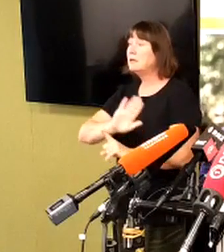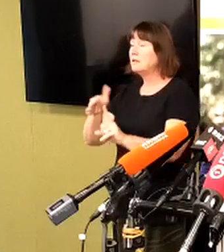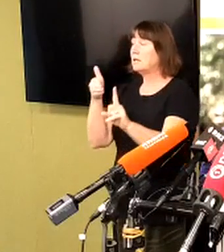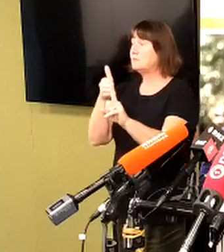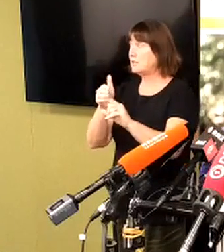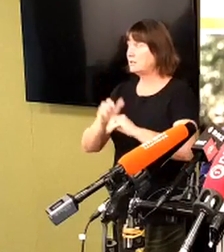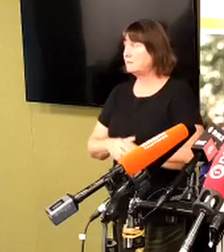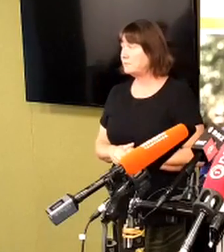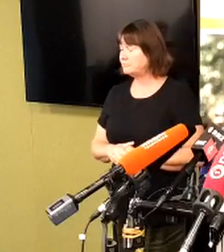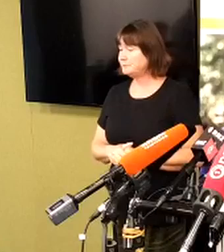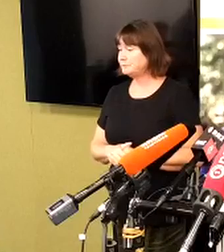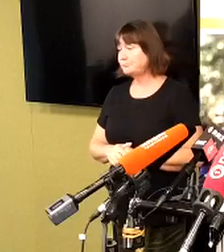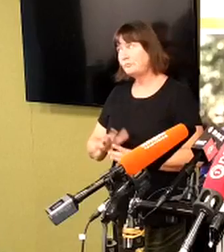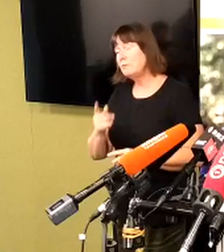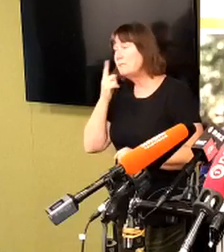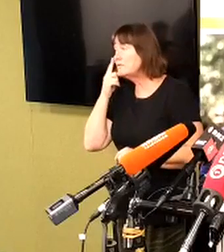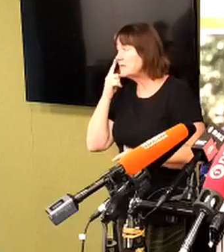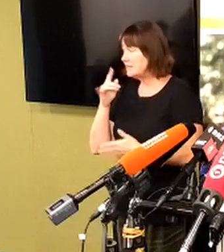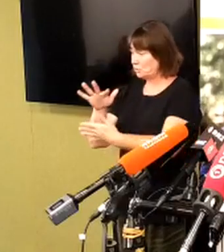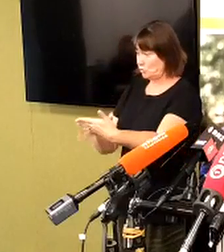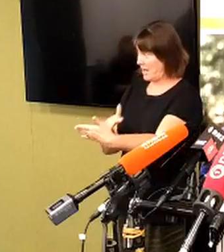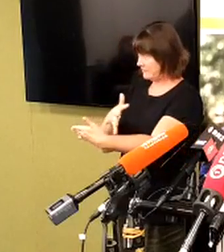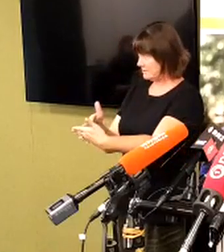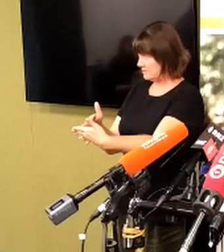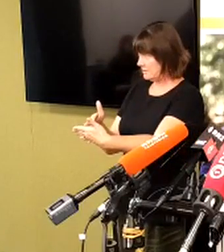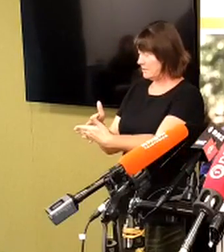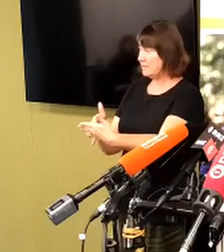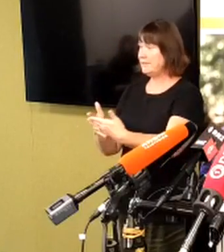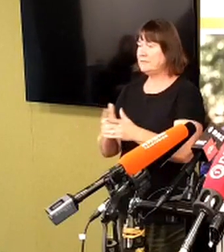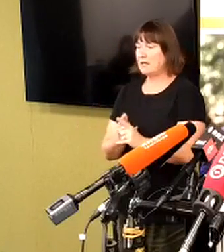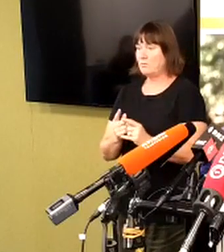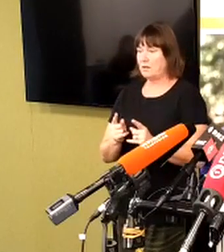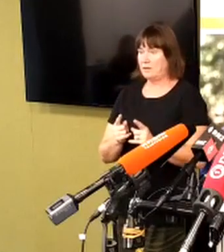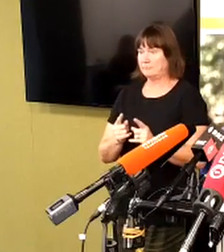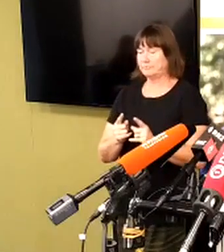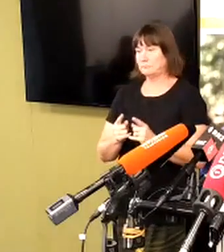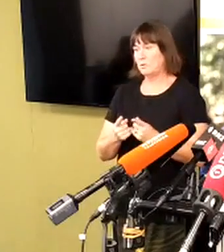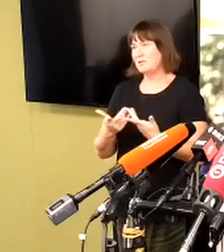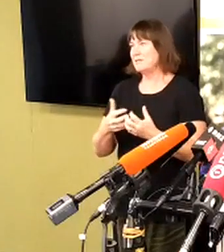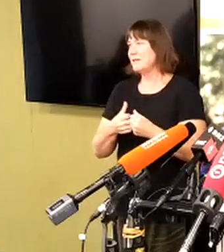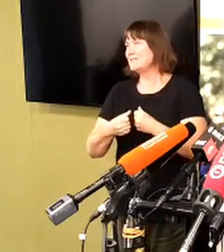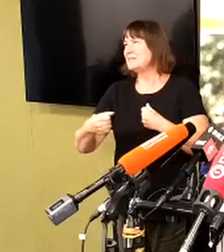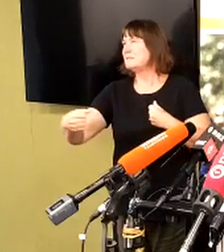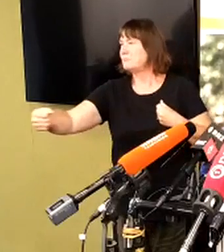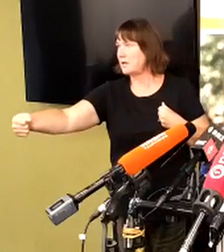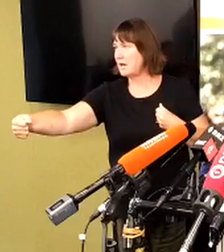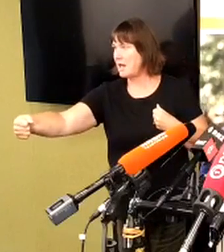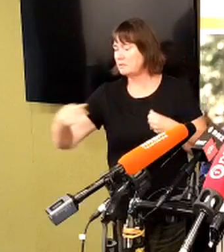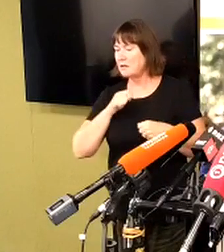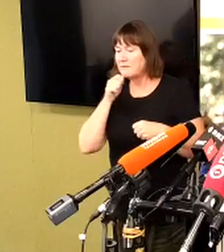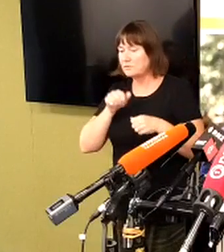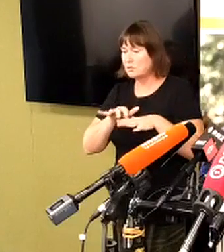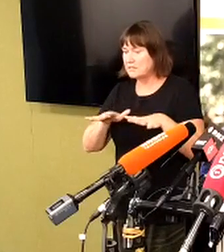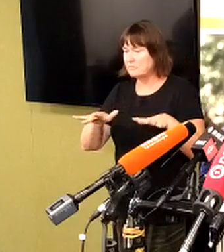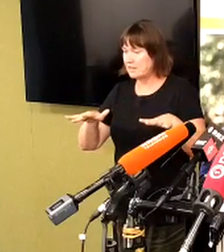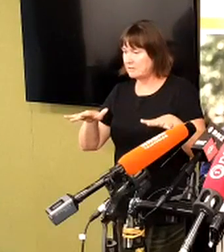is you might have seen some of the graphics, is to sort of flatten the curve and elongate it as much as possible, because then we